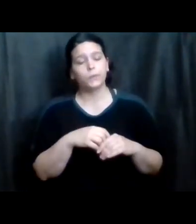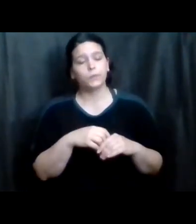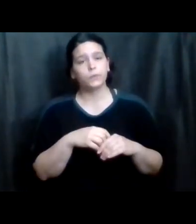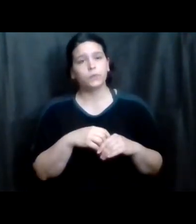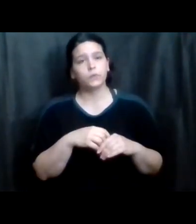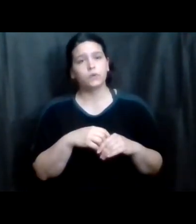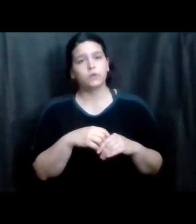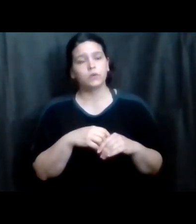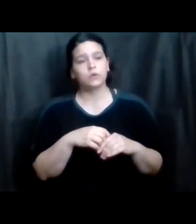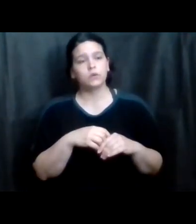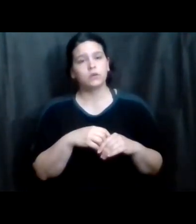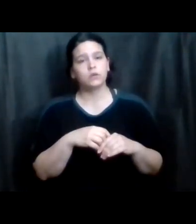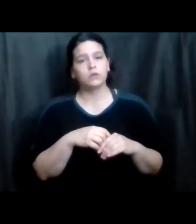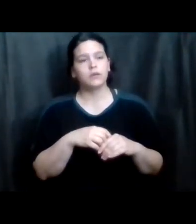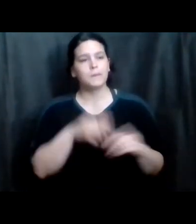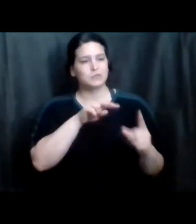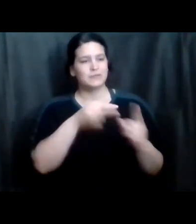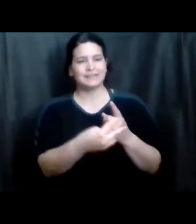coming from the perspective of a plant.